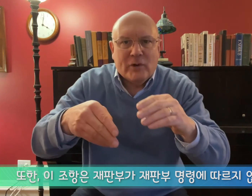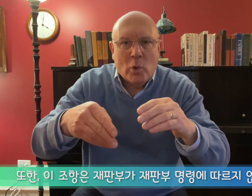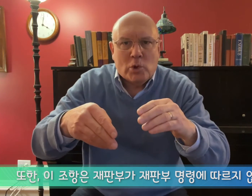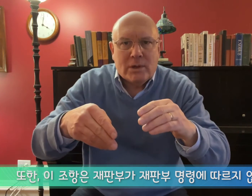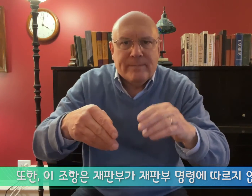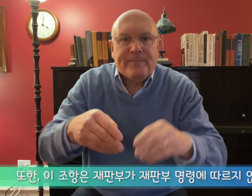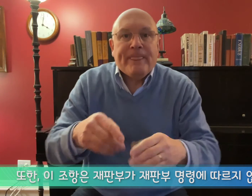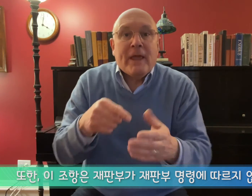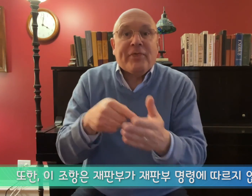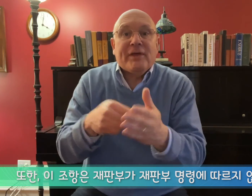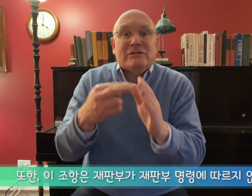quote.